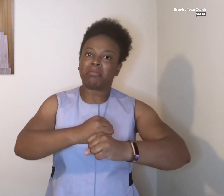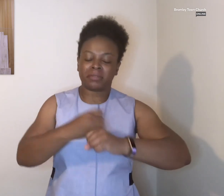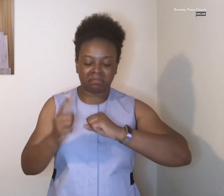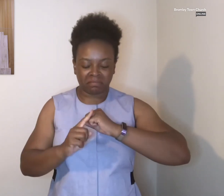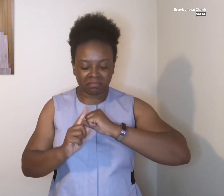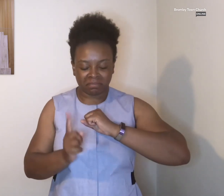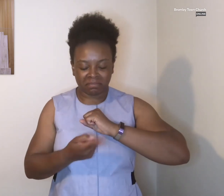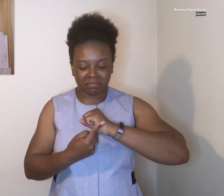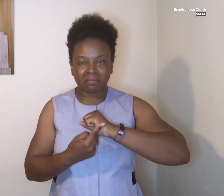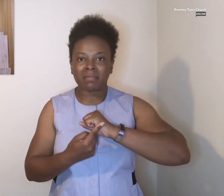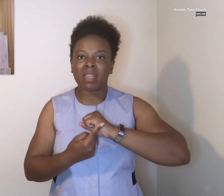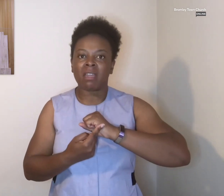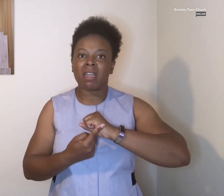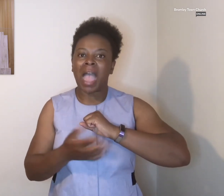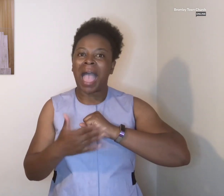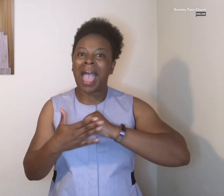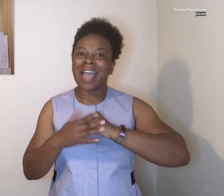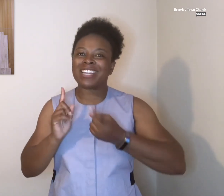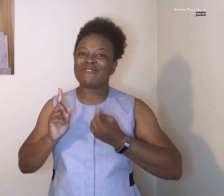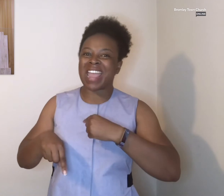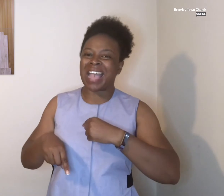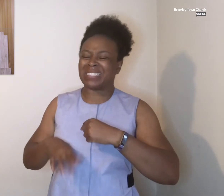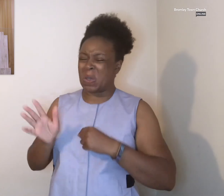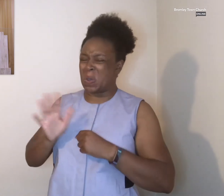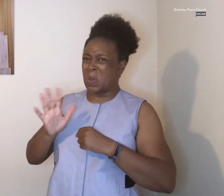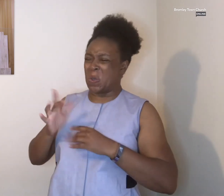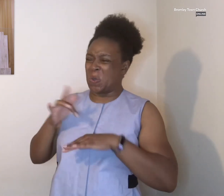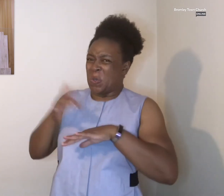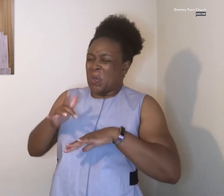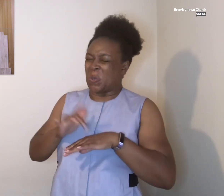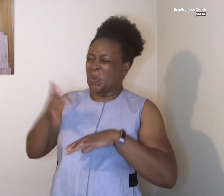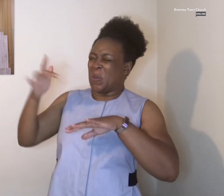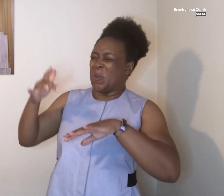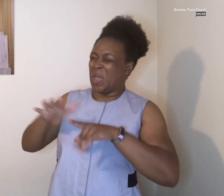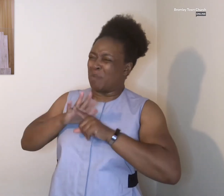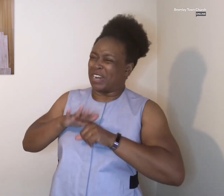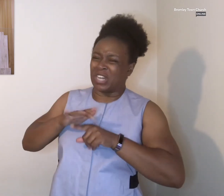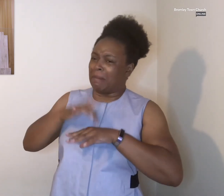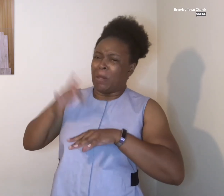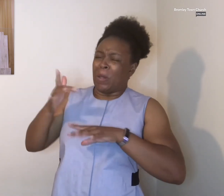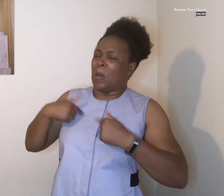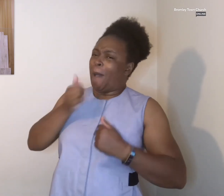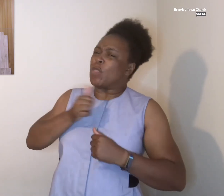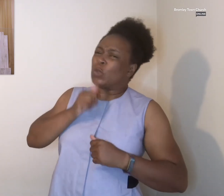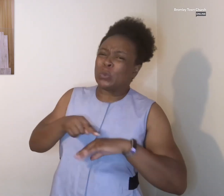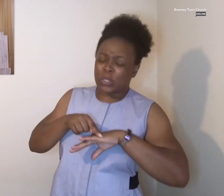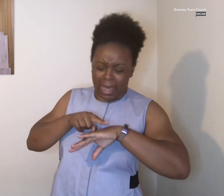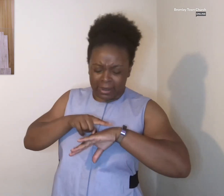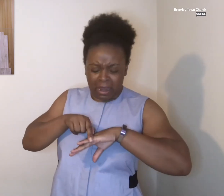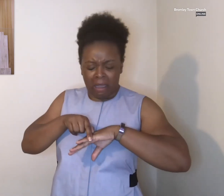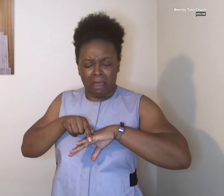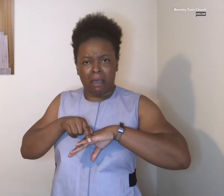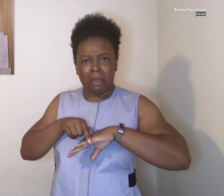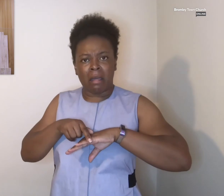irritation on your hand reacts to say like, whoa, I'm not used to that sort of pressure. I'm not used to that. So a